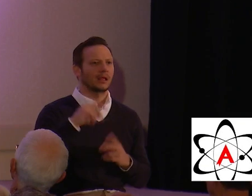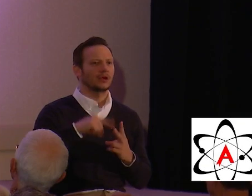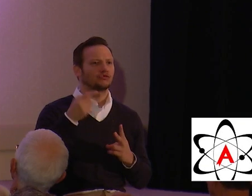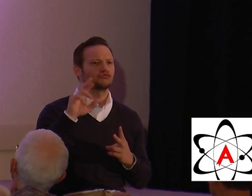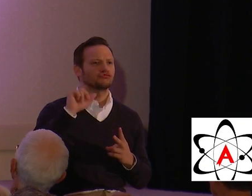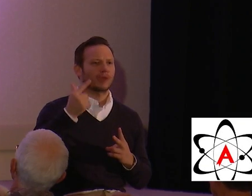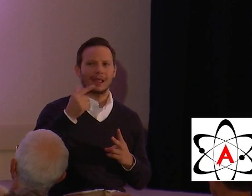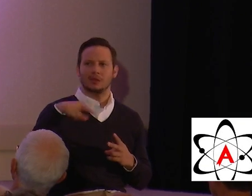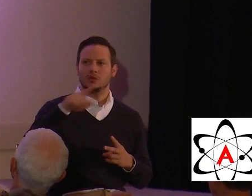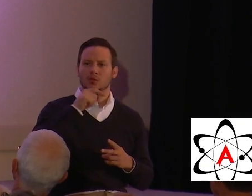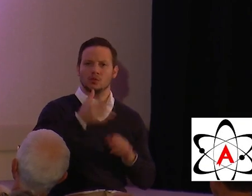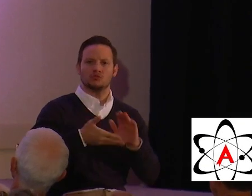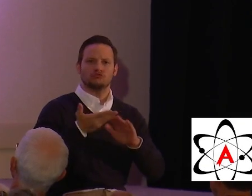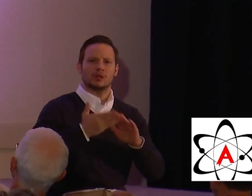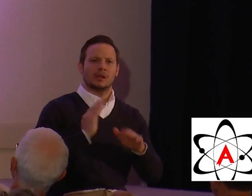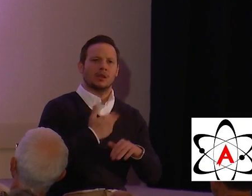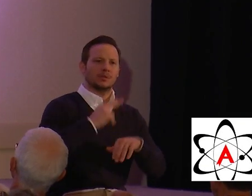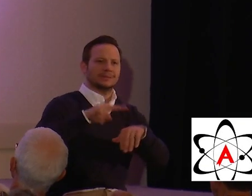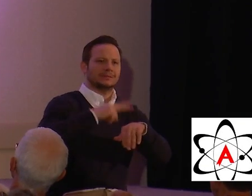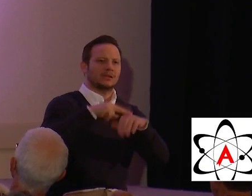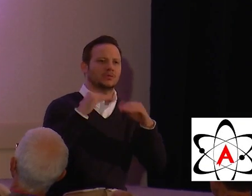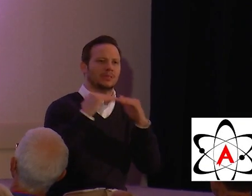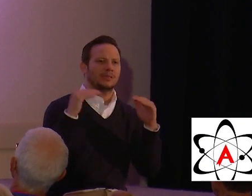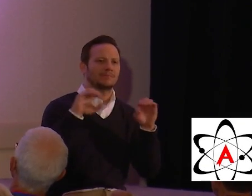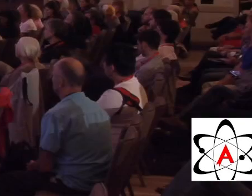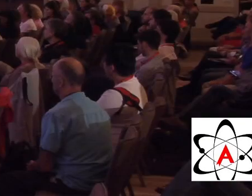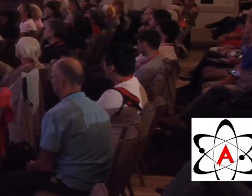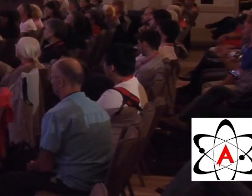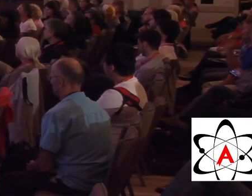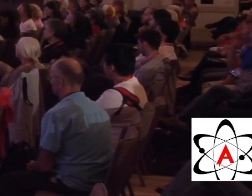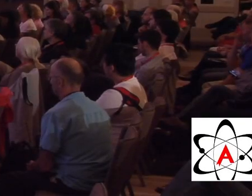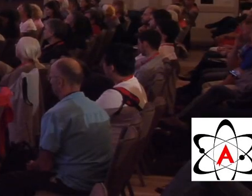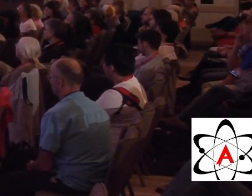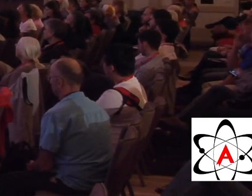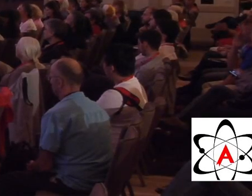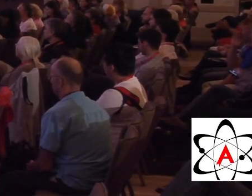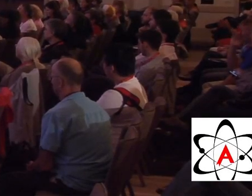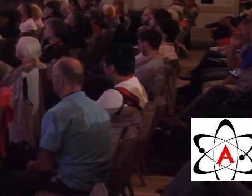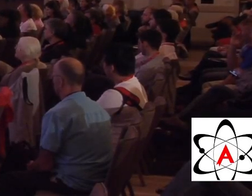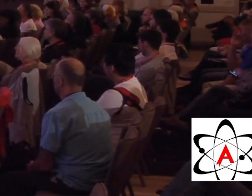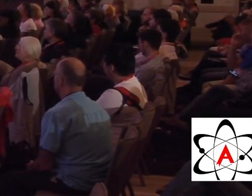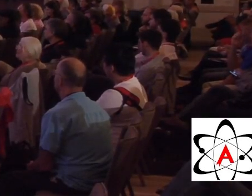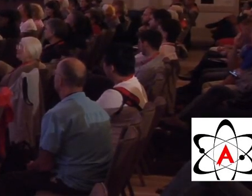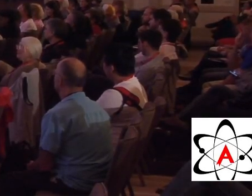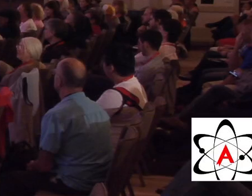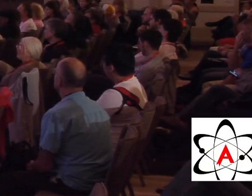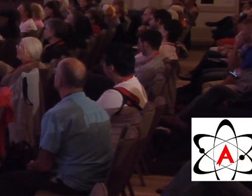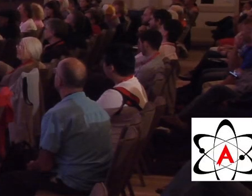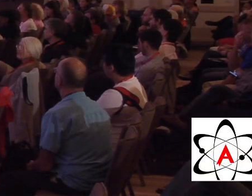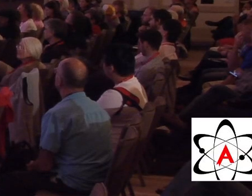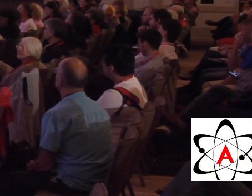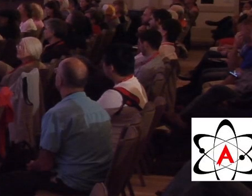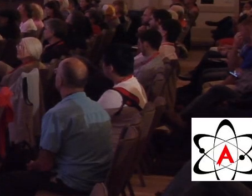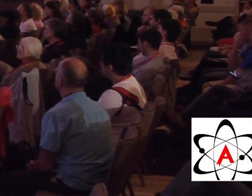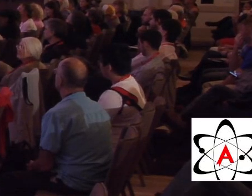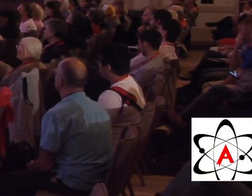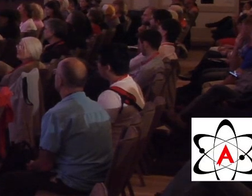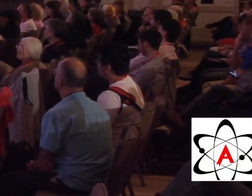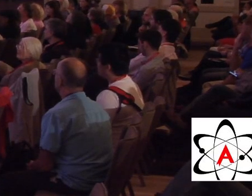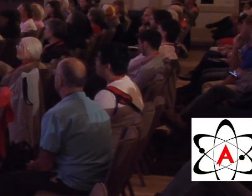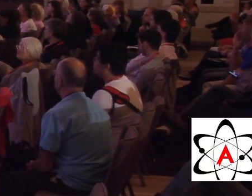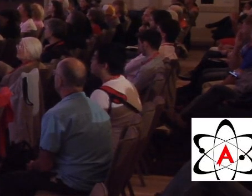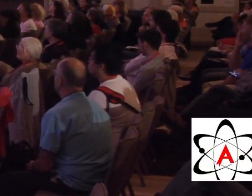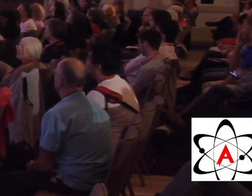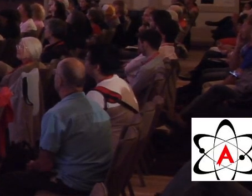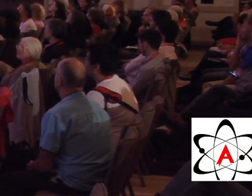national-level offices. So thank you all for listening to the housekeeping. Let's get into seeds of